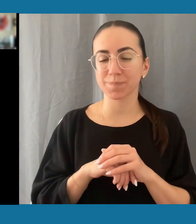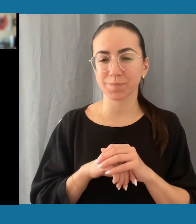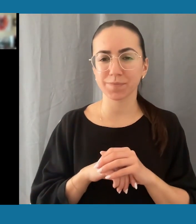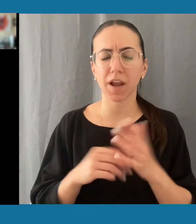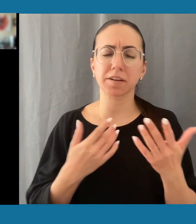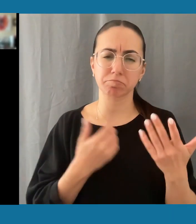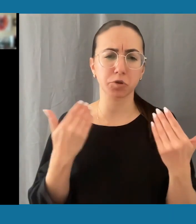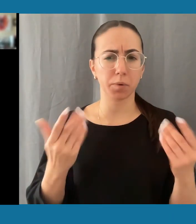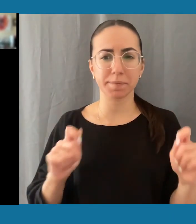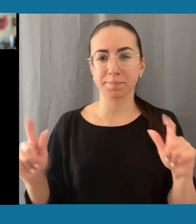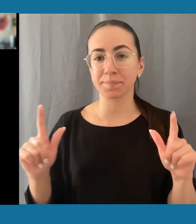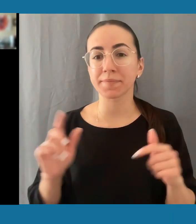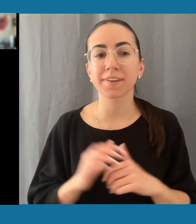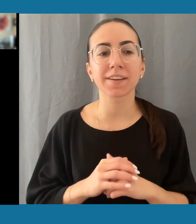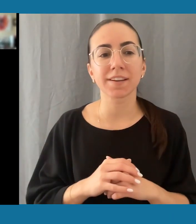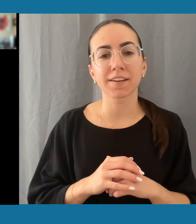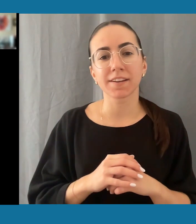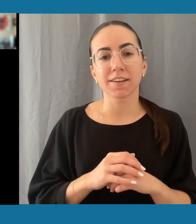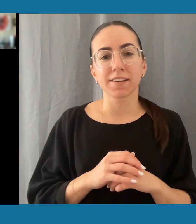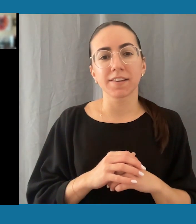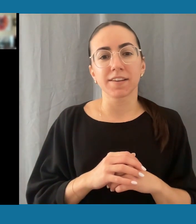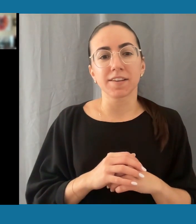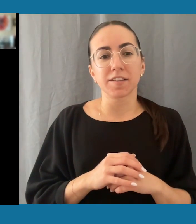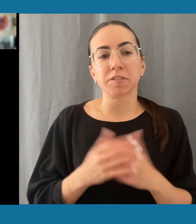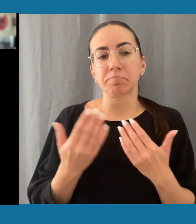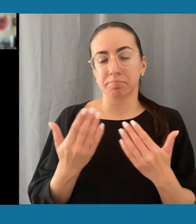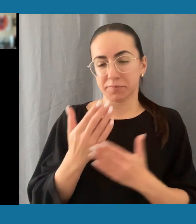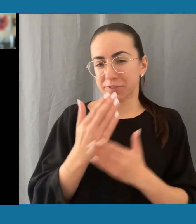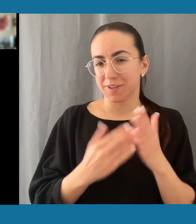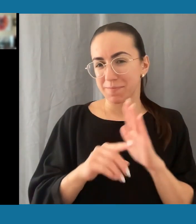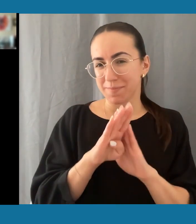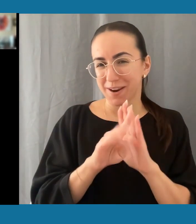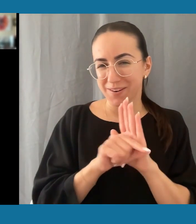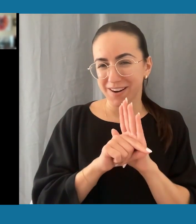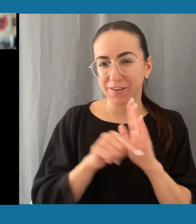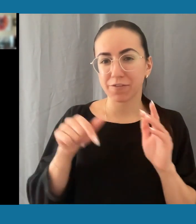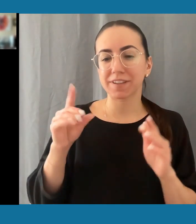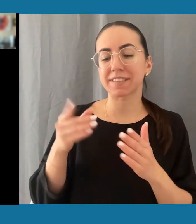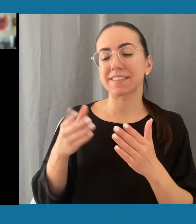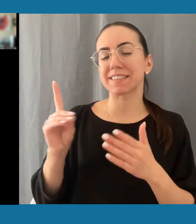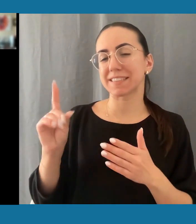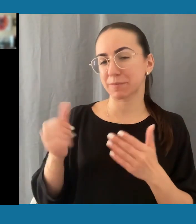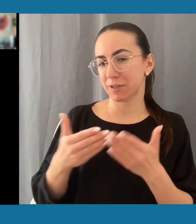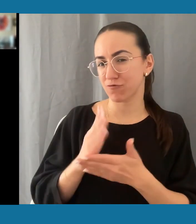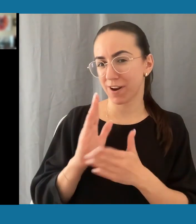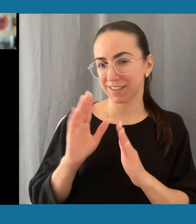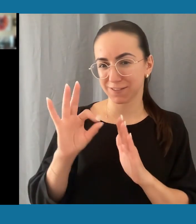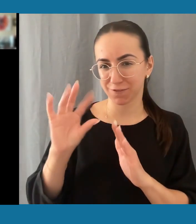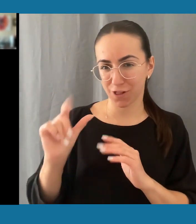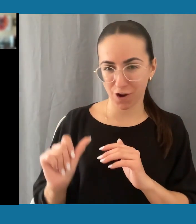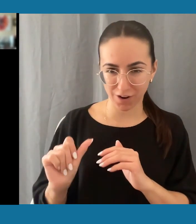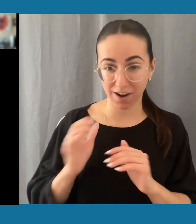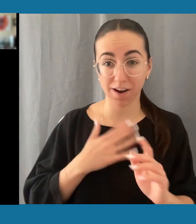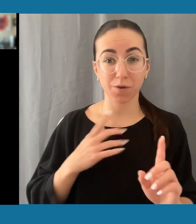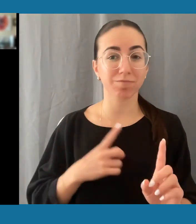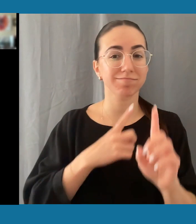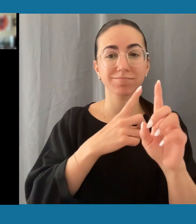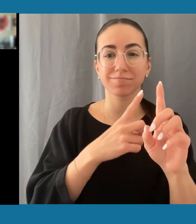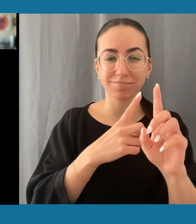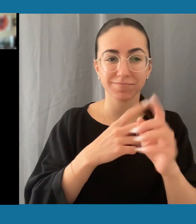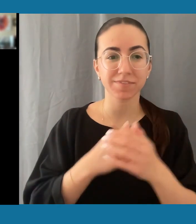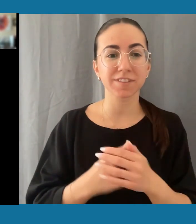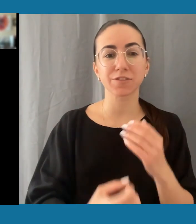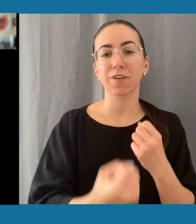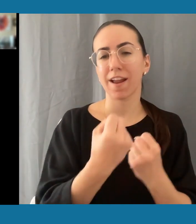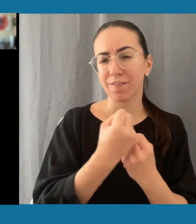slide. A little bit of background about Disability Rights Florida. Our mission is to